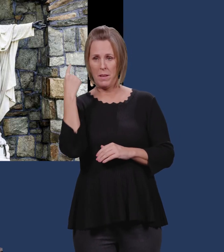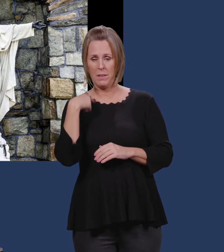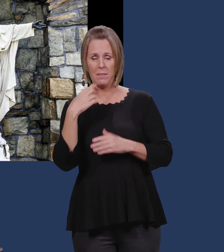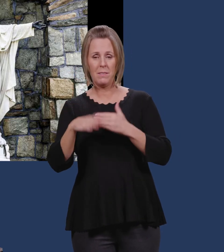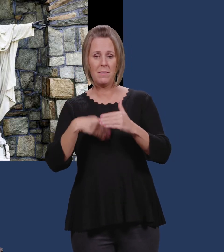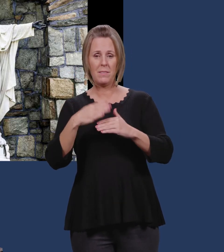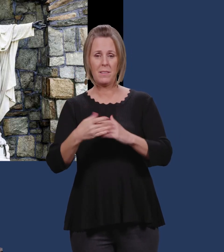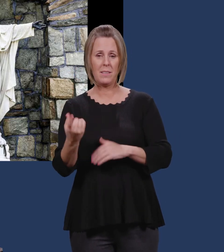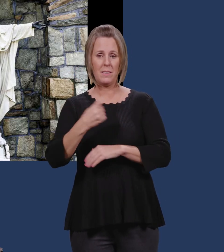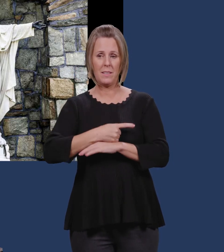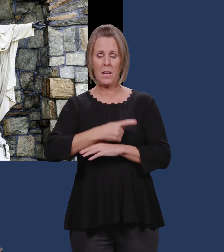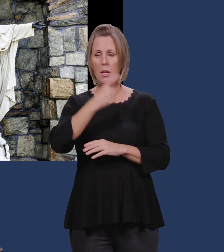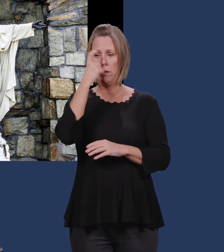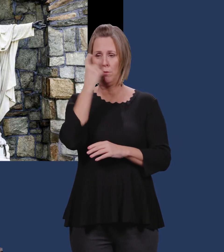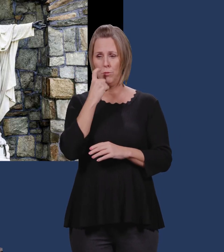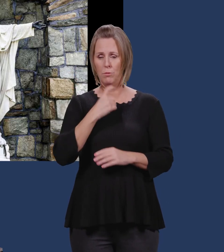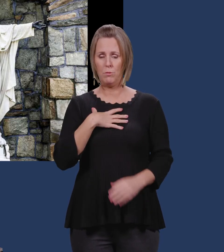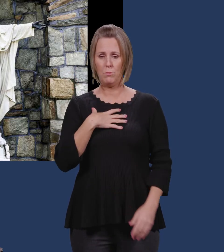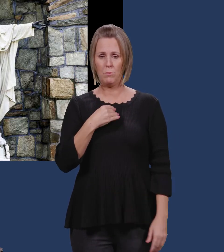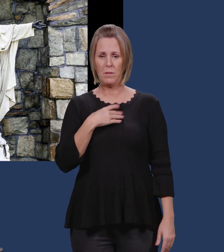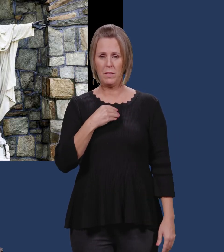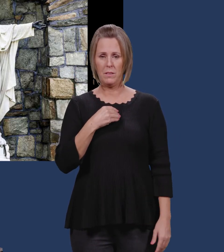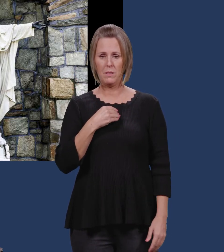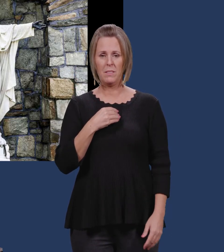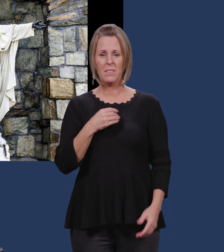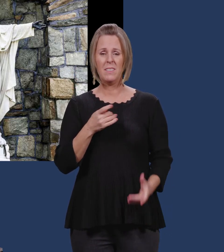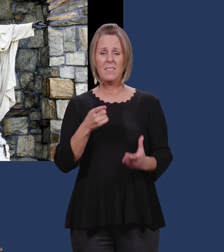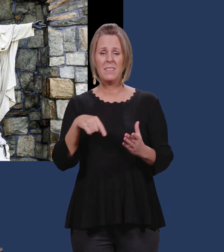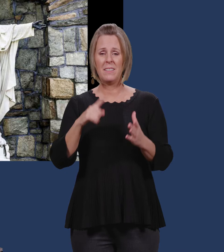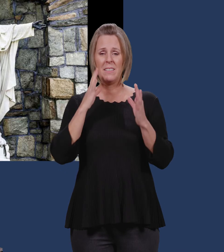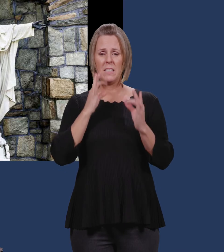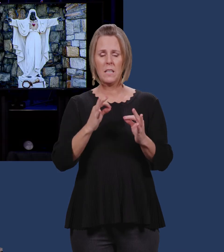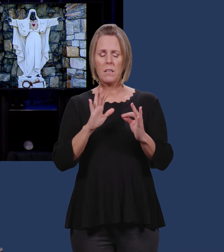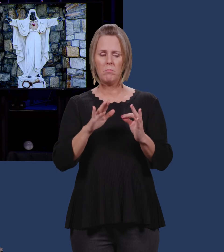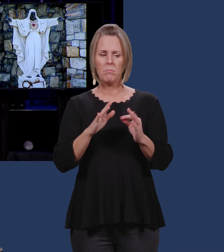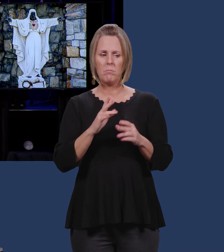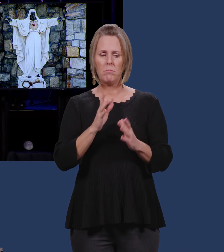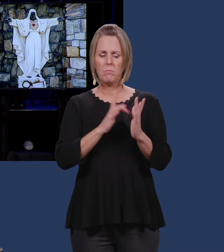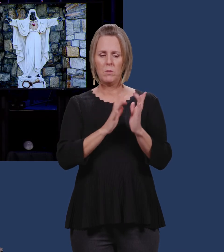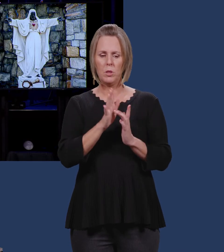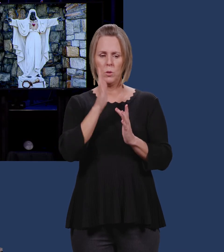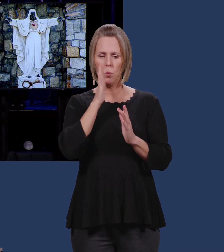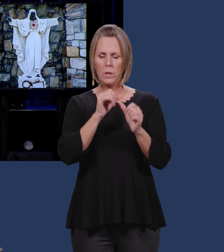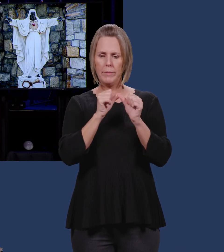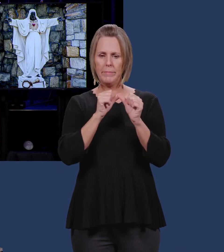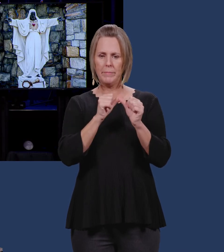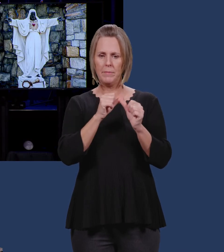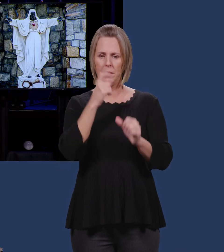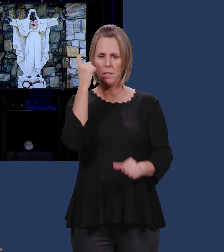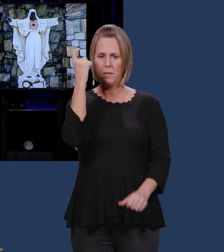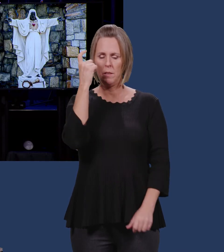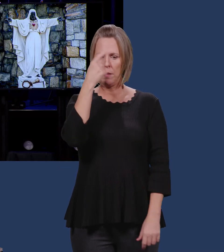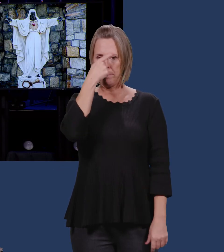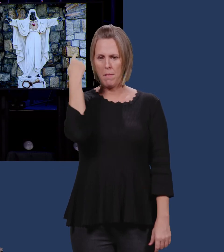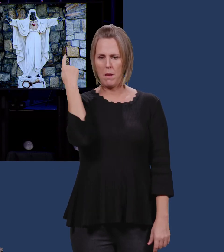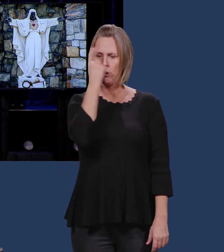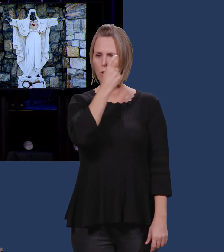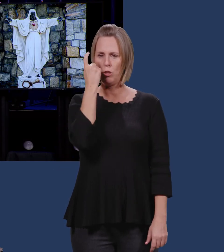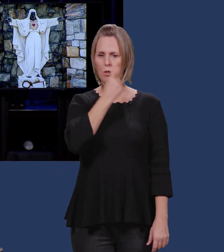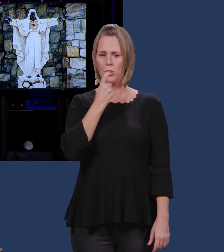our community, we will keep this Jesus black. But that's the wrestling match that has